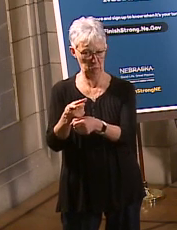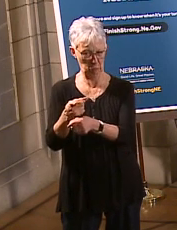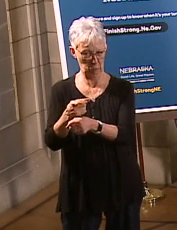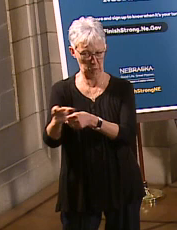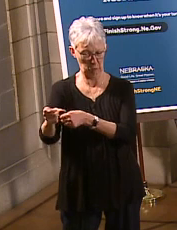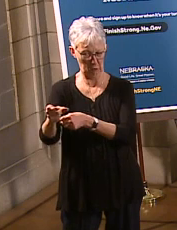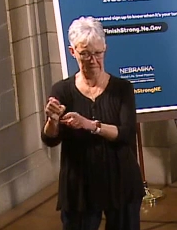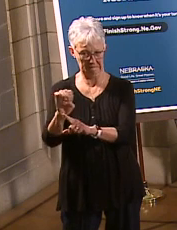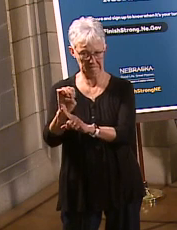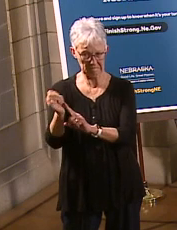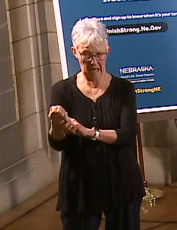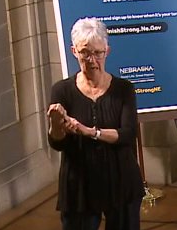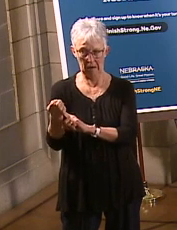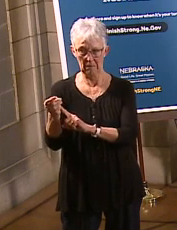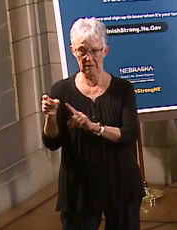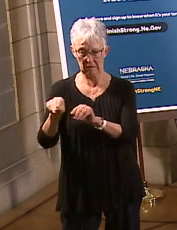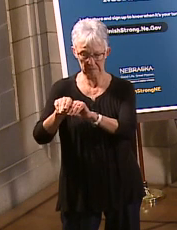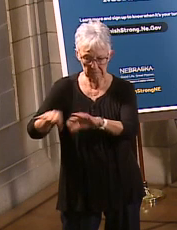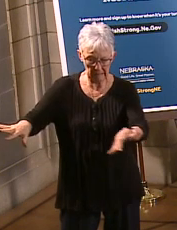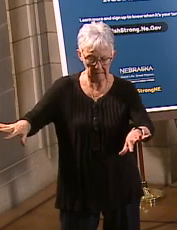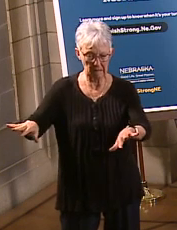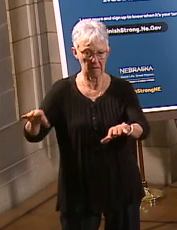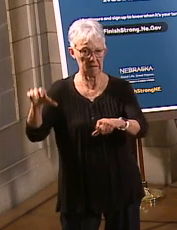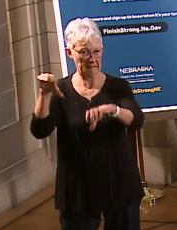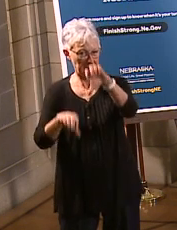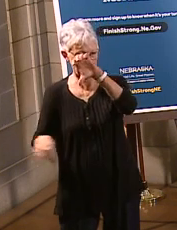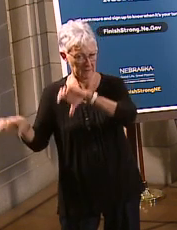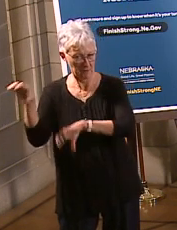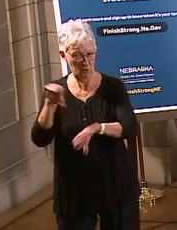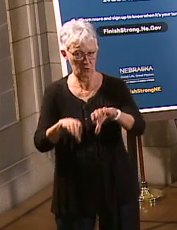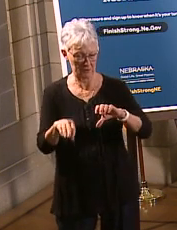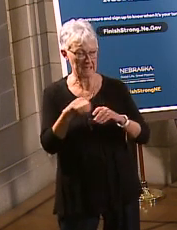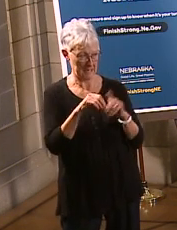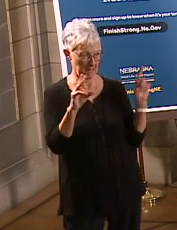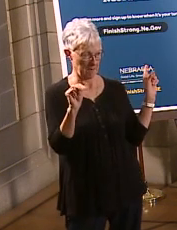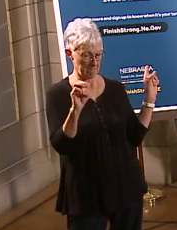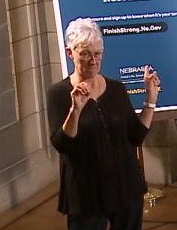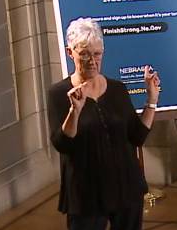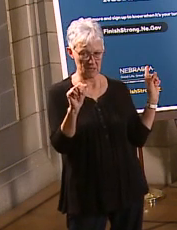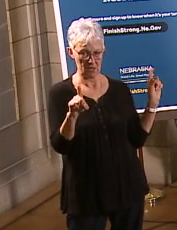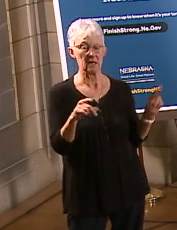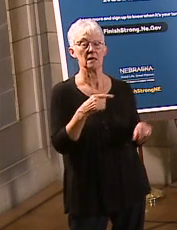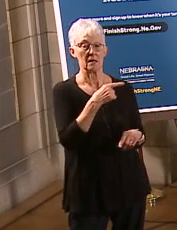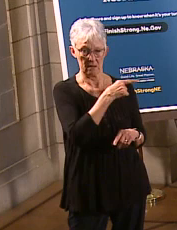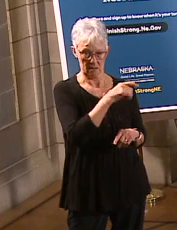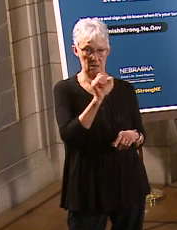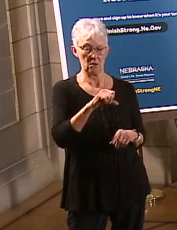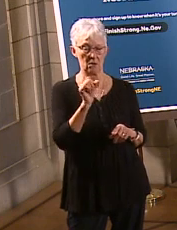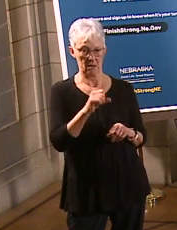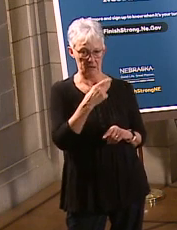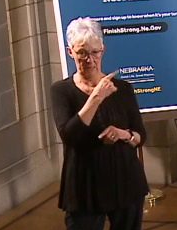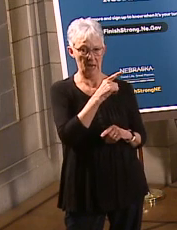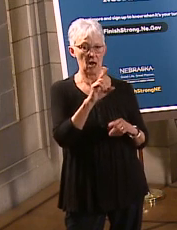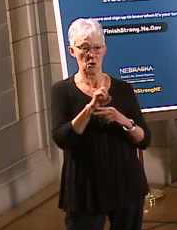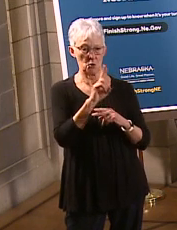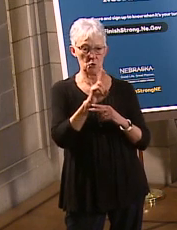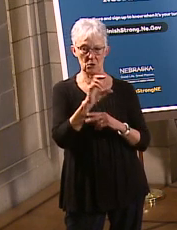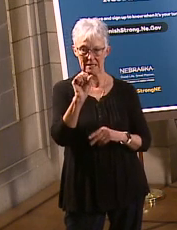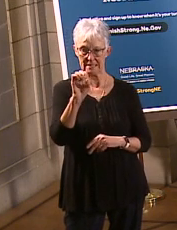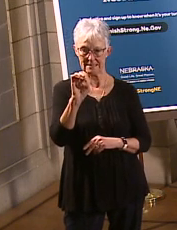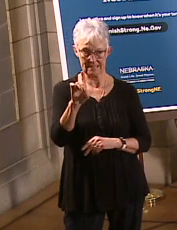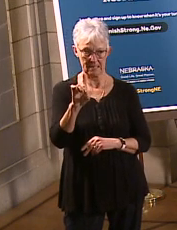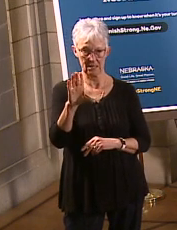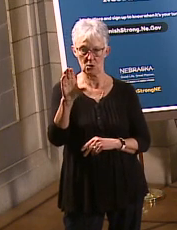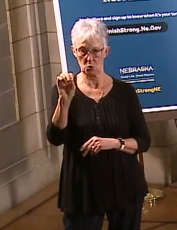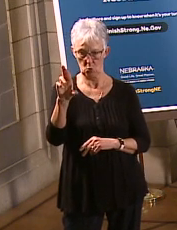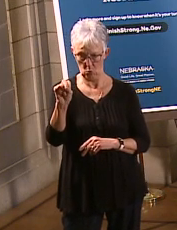here in the state of Nebraska, the Meade Alt-In ethanol plant, that was using seed corn, a coated seed corn, in order to